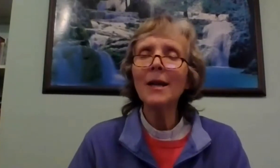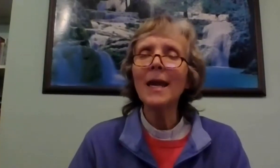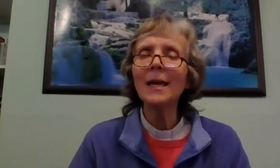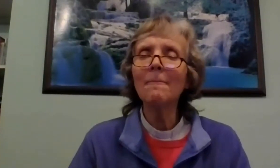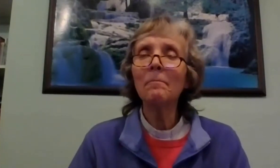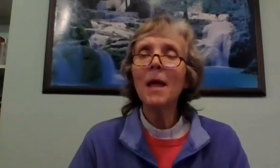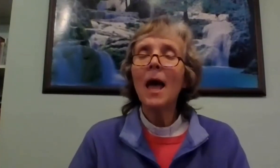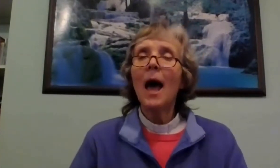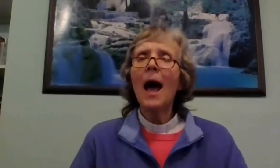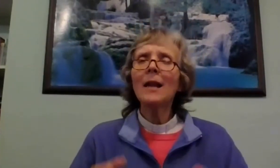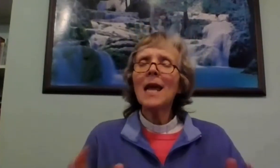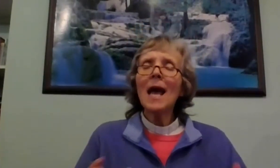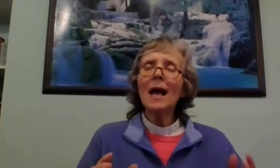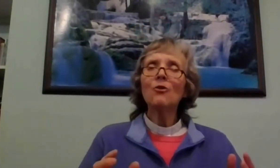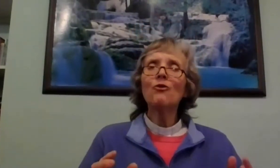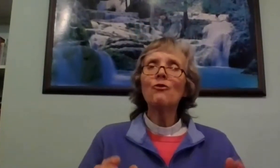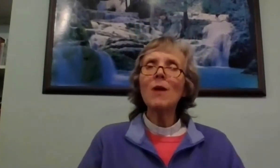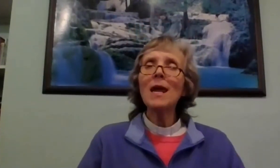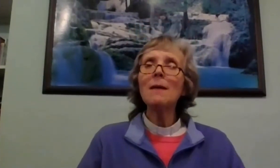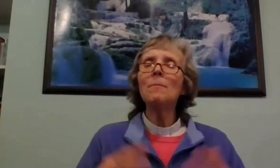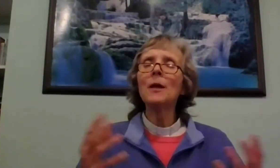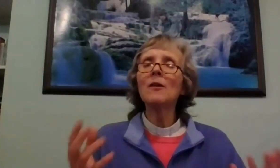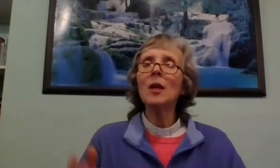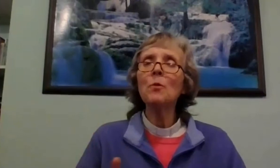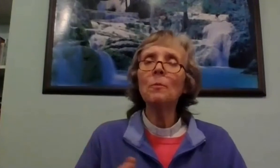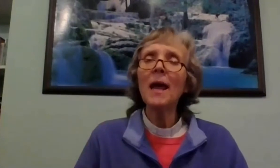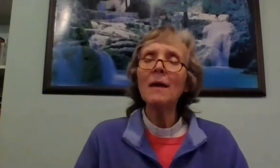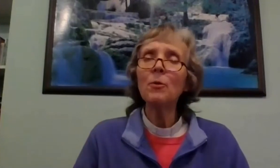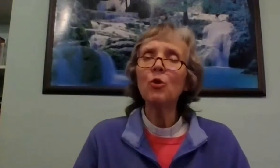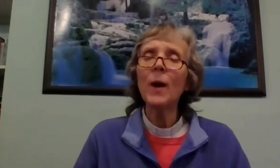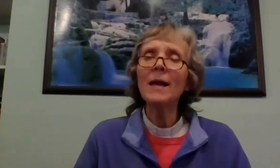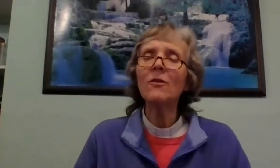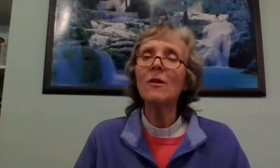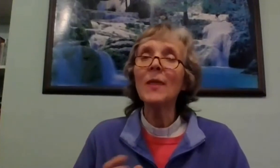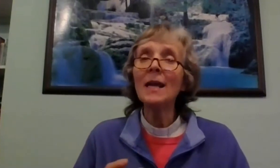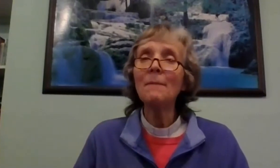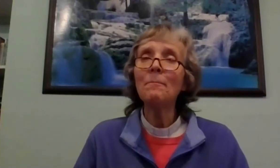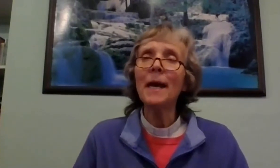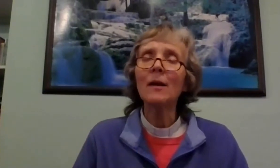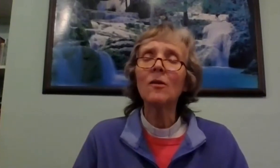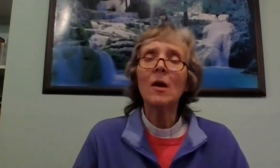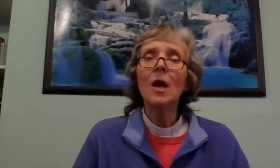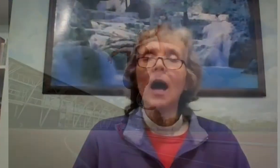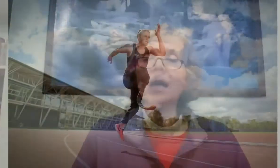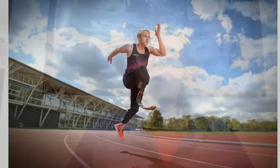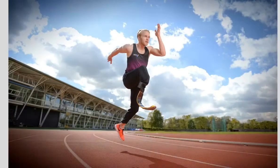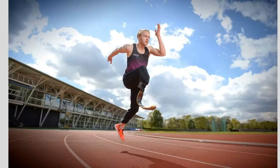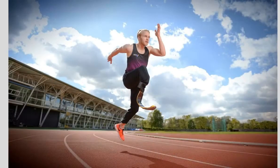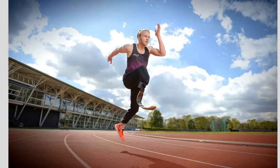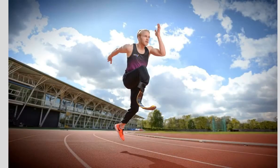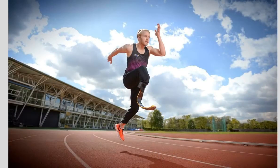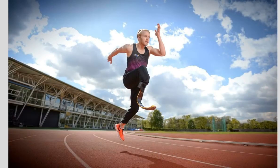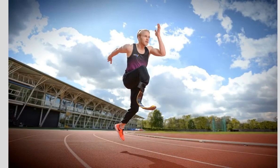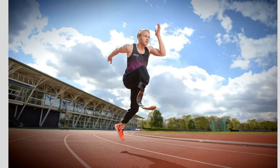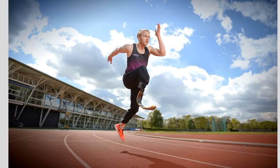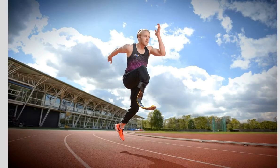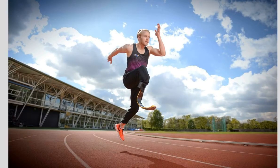running. And he had a dream that he would be able to enter the Olympics. And he started training